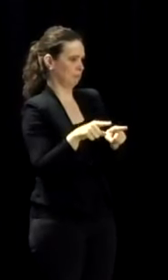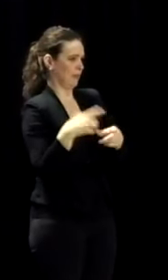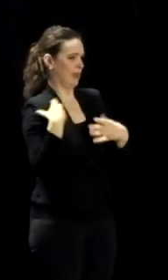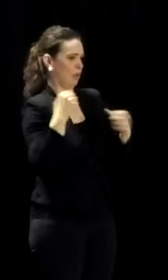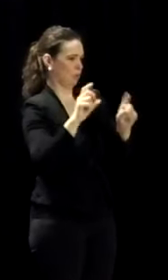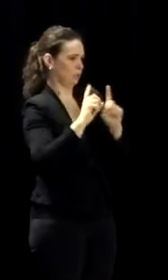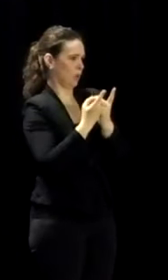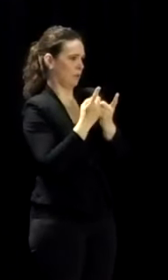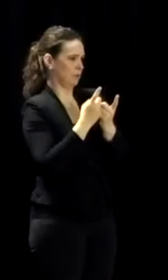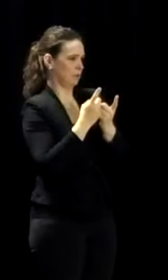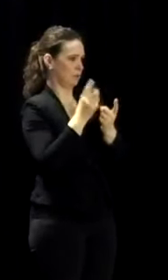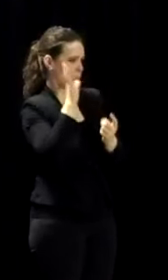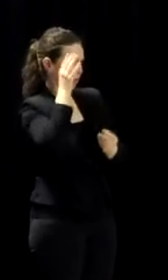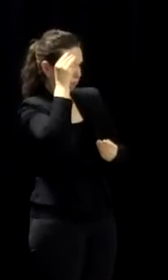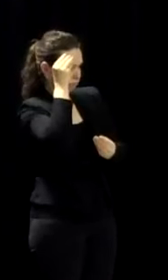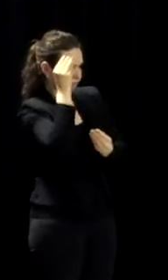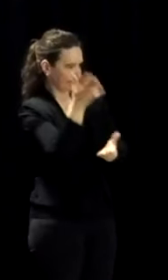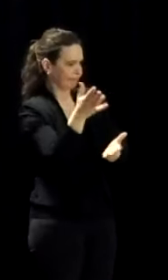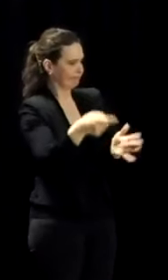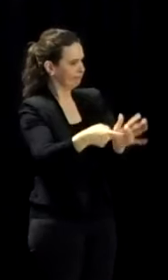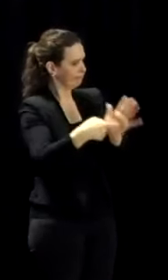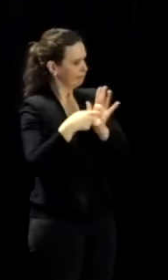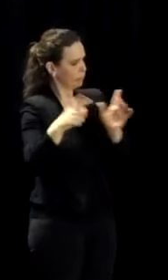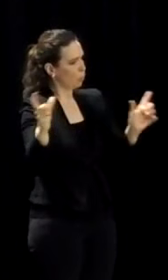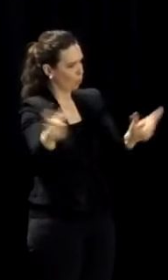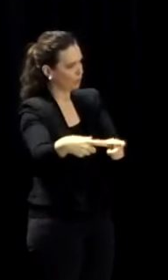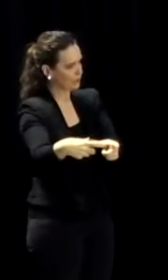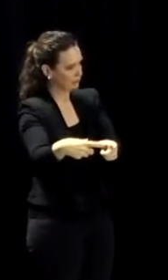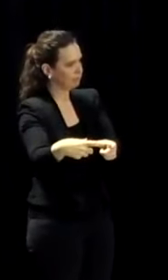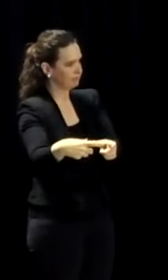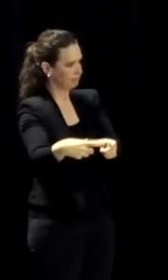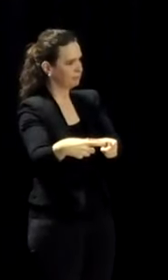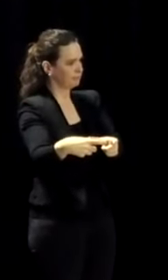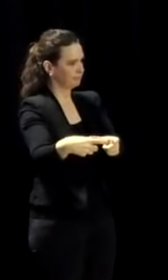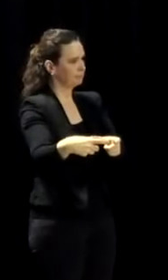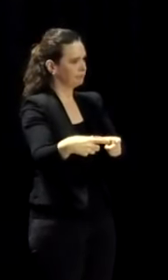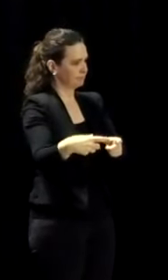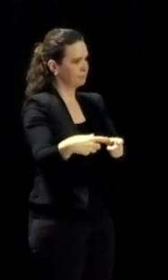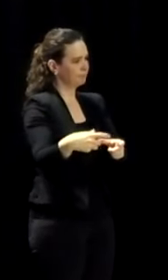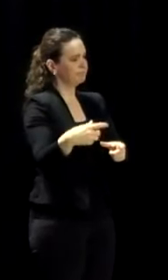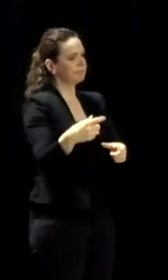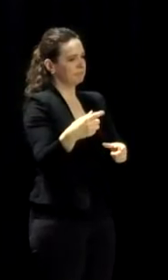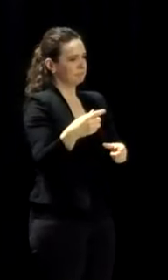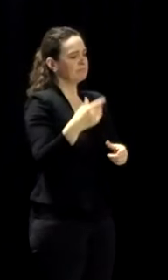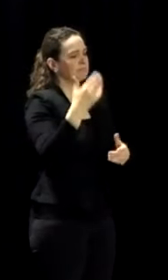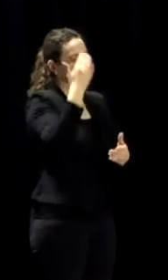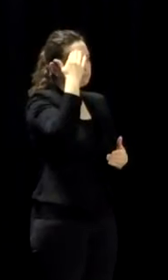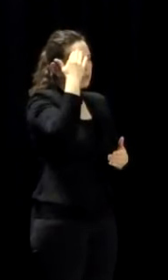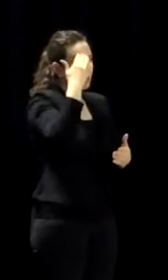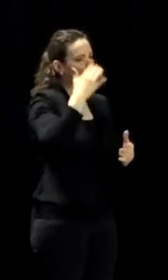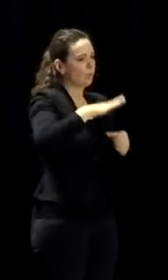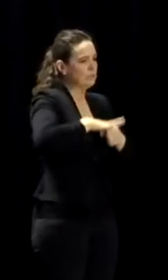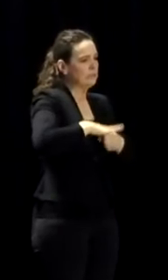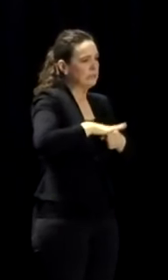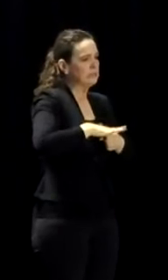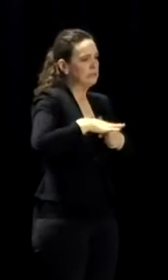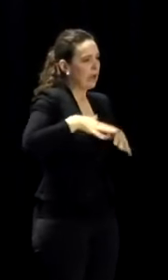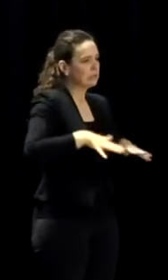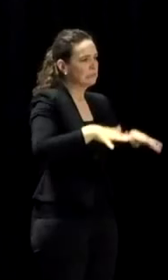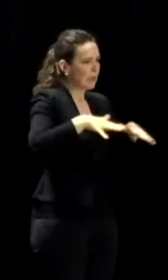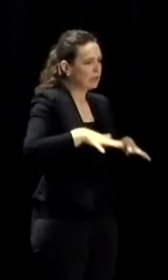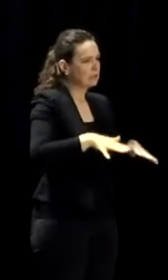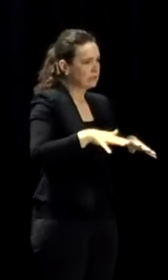this. Our anxiety is going to be up. There's going to be fear. We're going to know people in these situations. Let's talk about that process. And there's going to be a flow